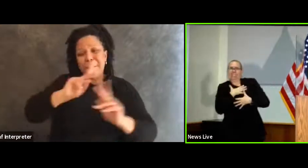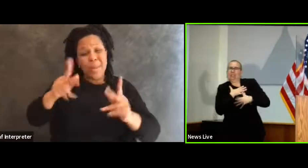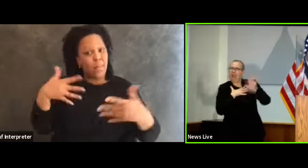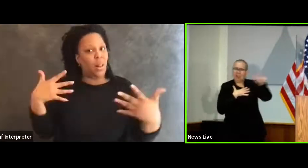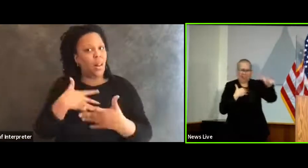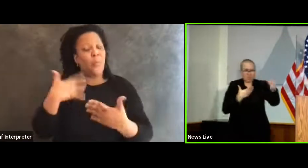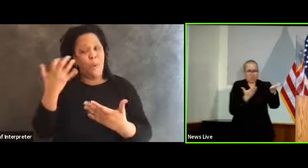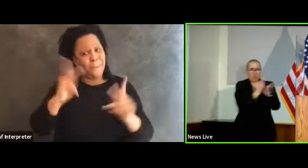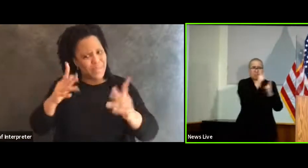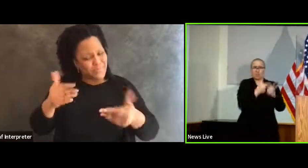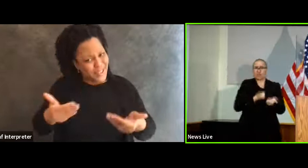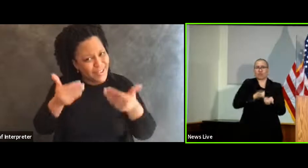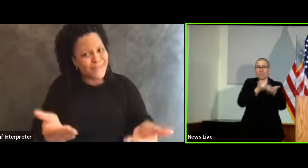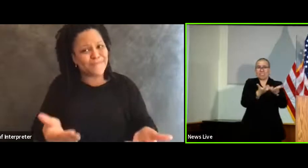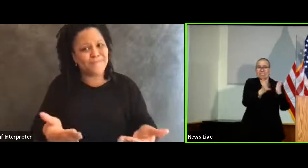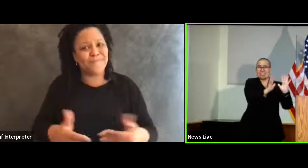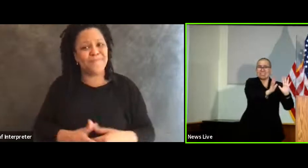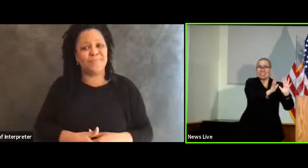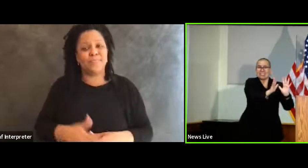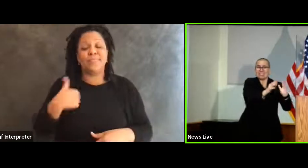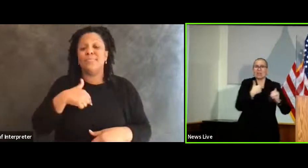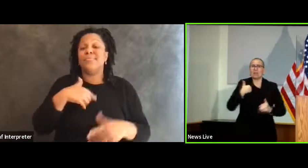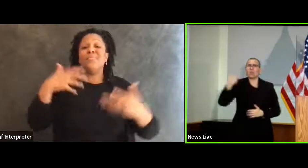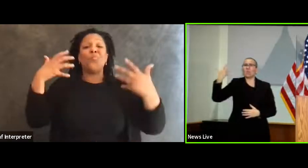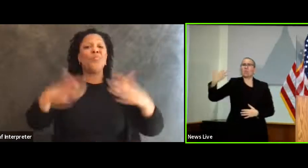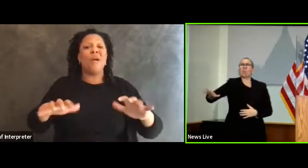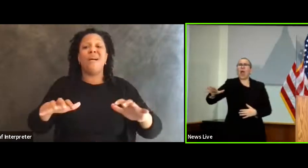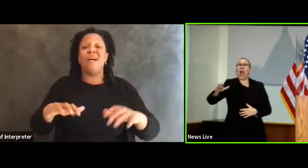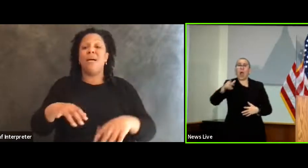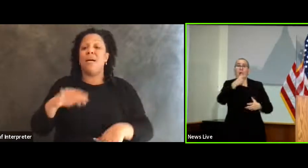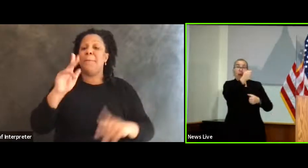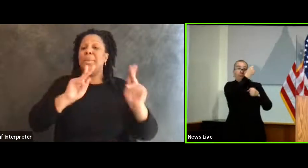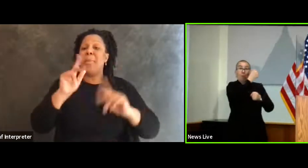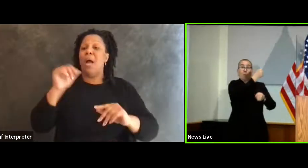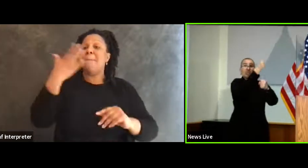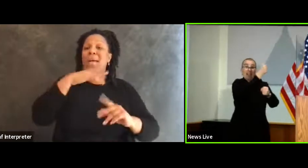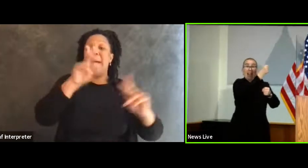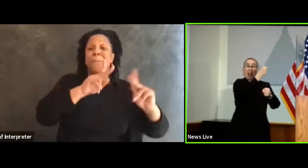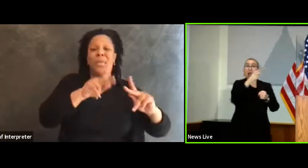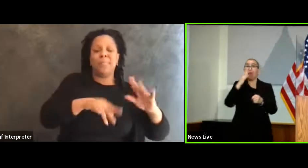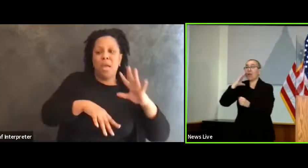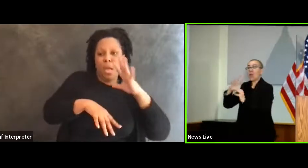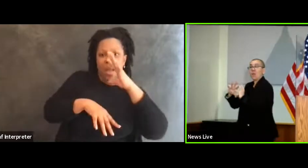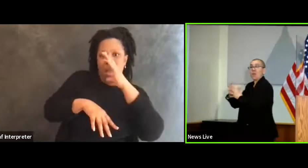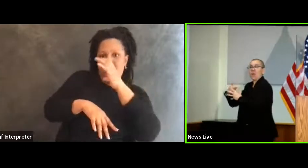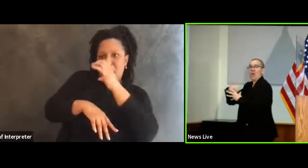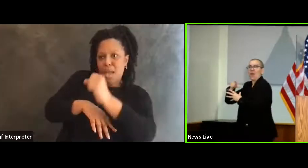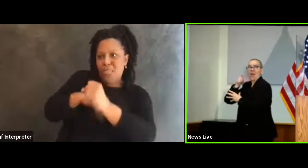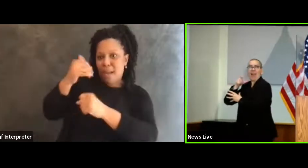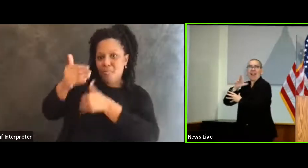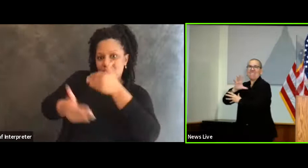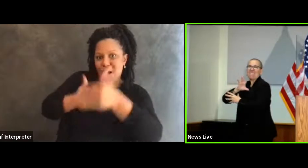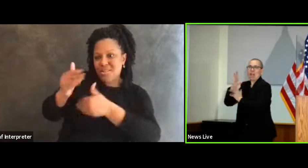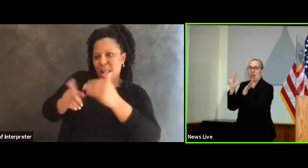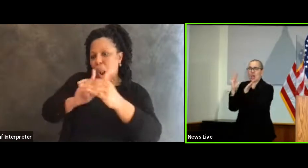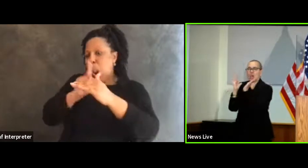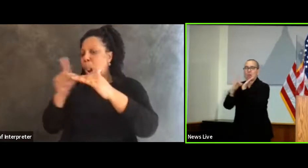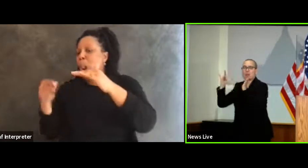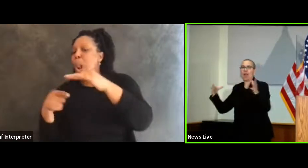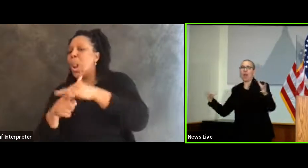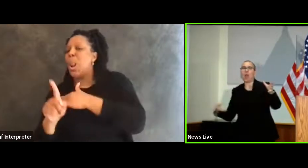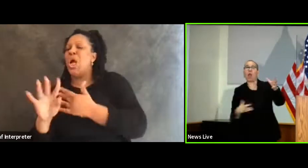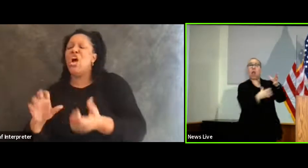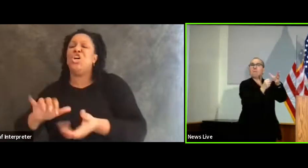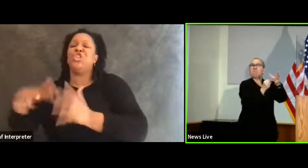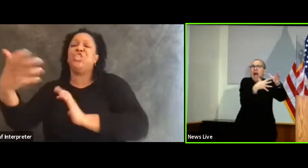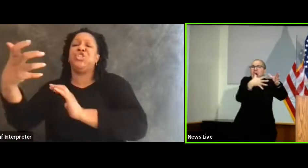for folks who want to burn buildings down. And so that's what we're trying to do. But I do think, yes, we have to always be very careful when we're doing this. And